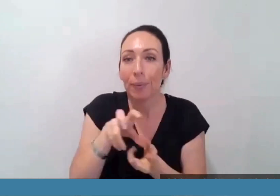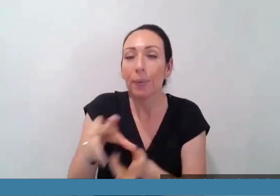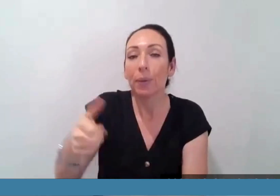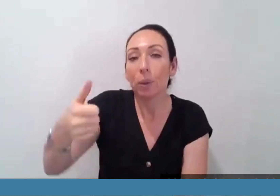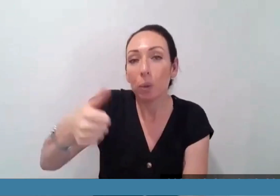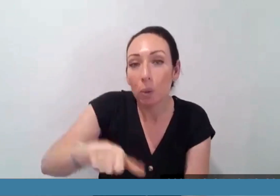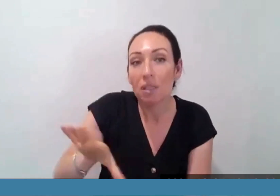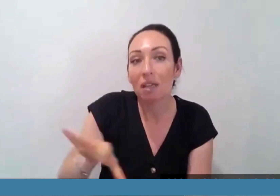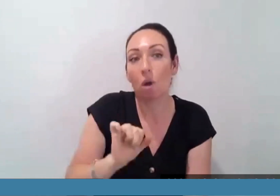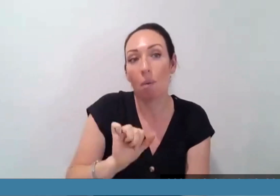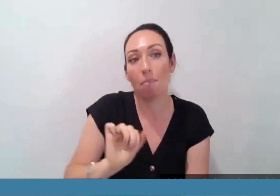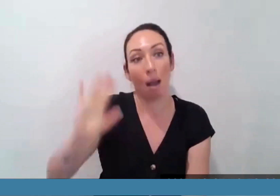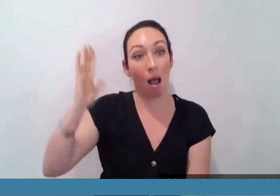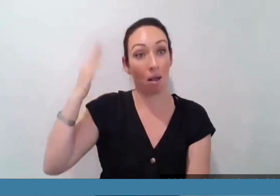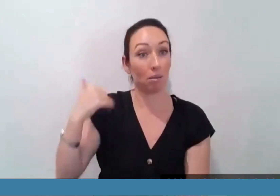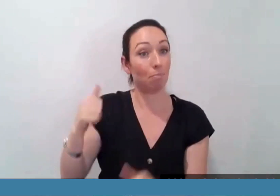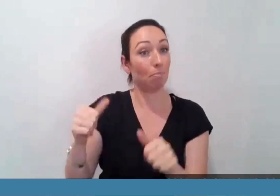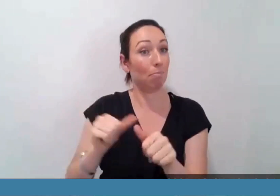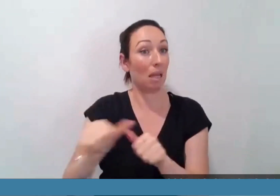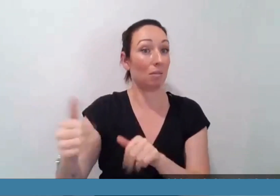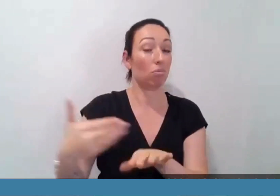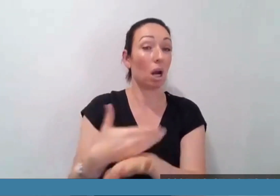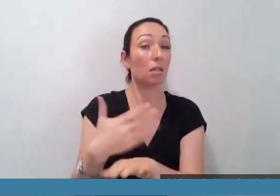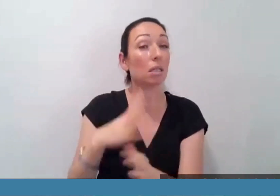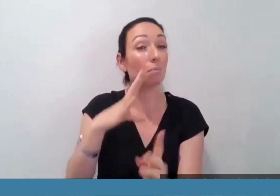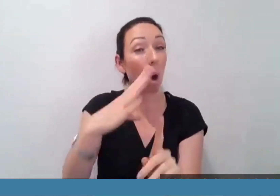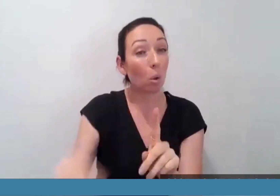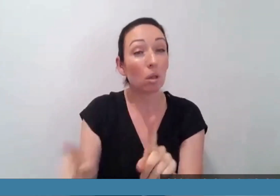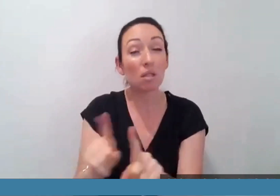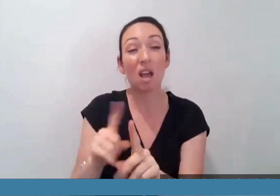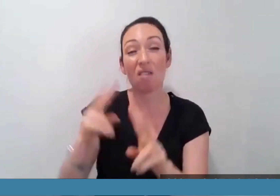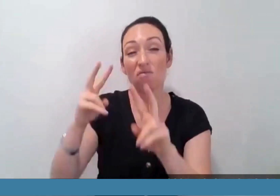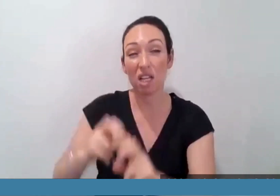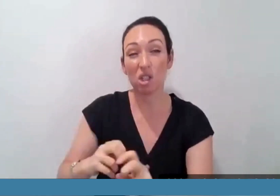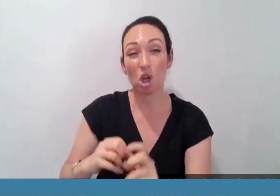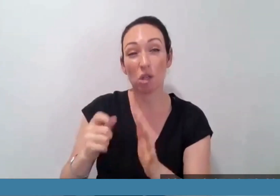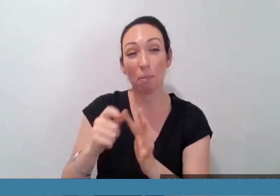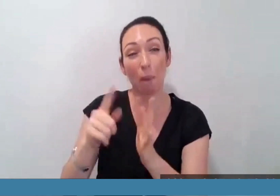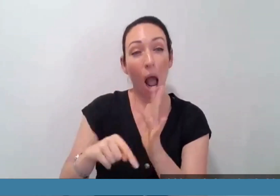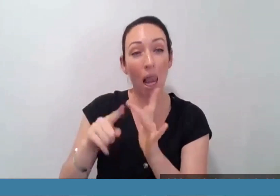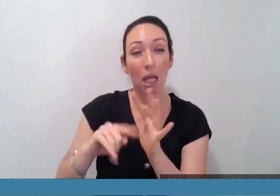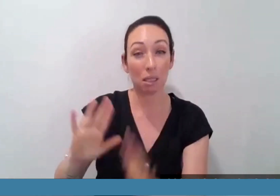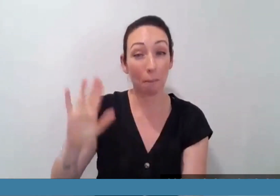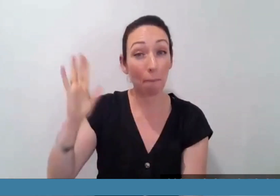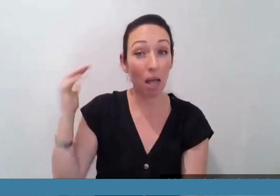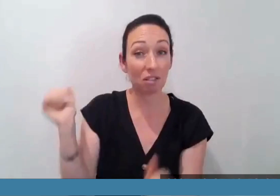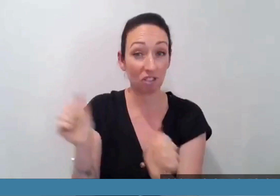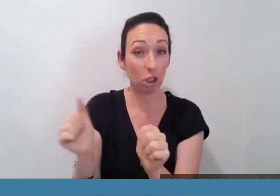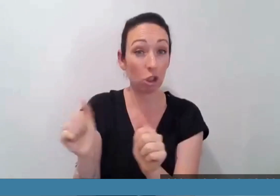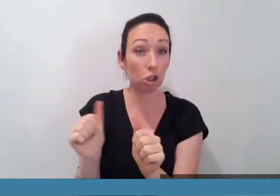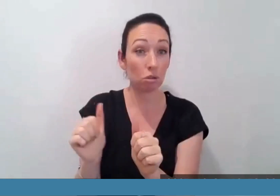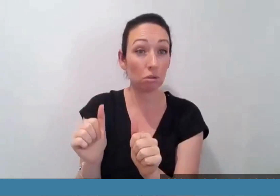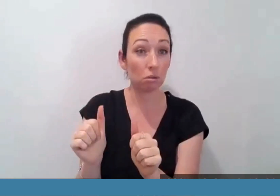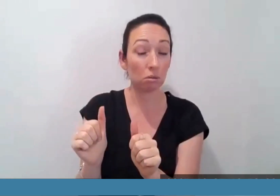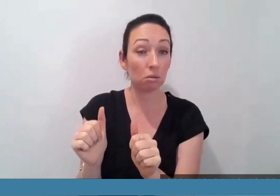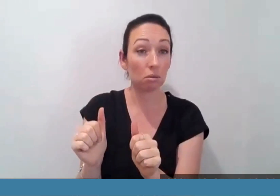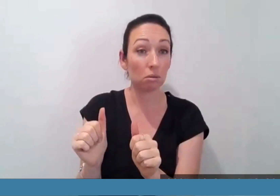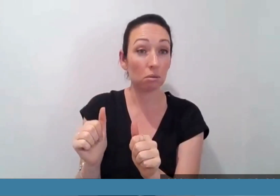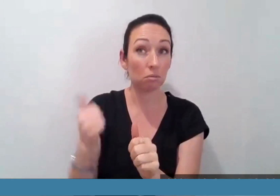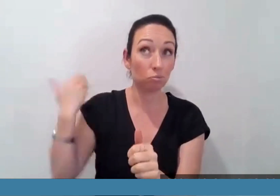practice models and research pilots, things that have been completed already. And yeah, so